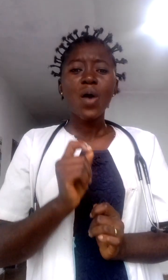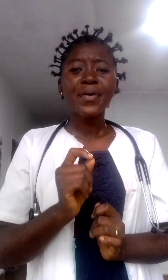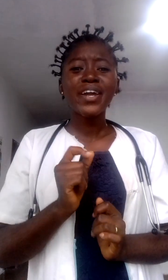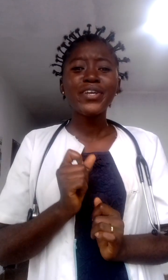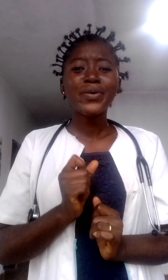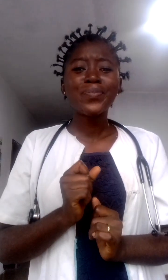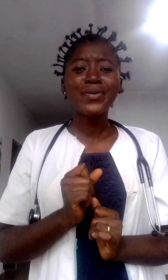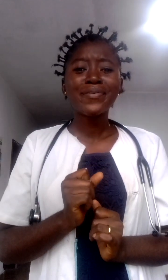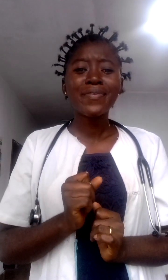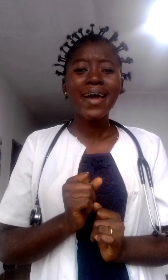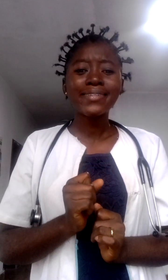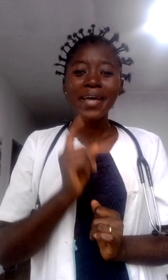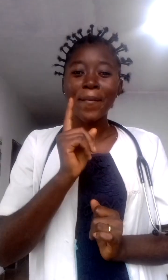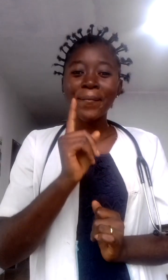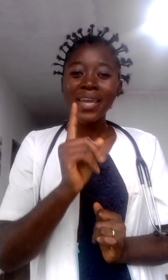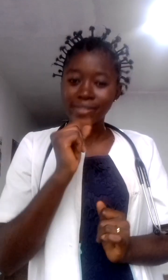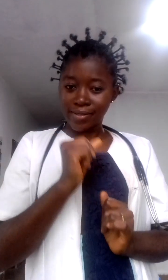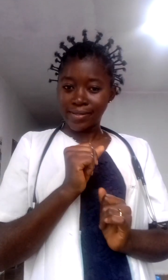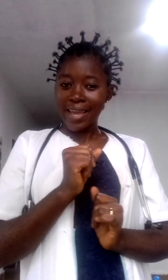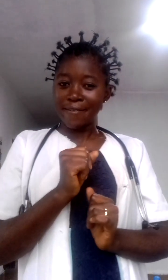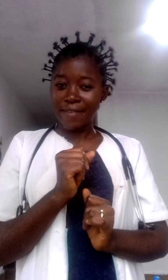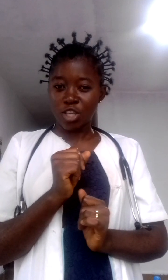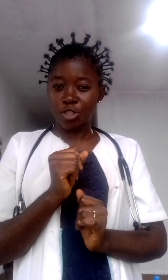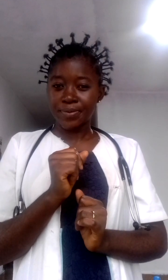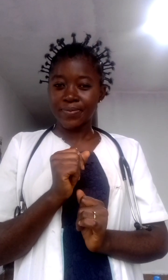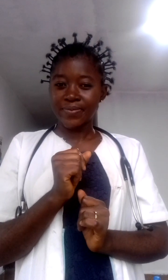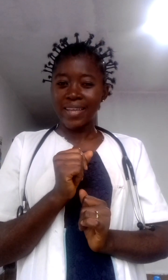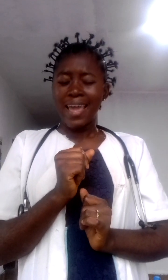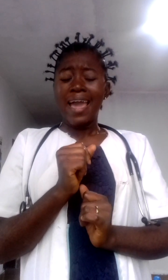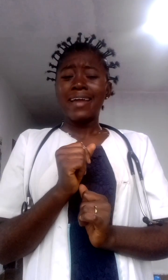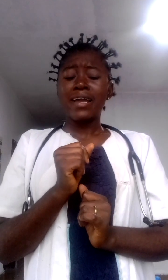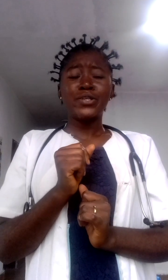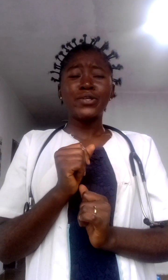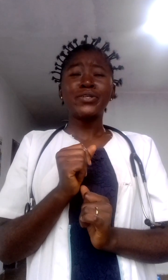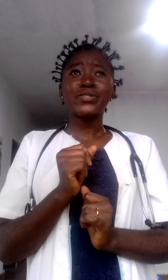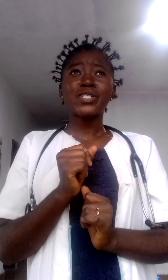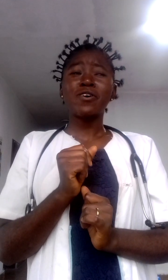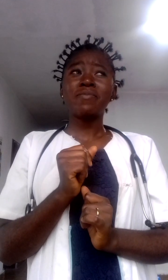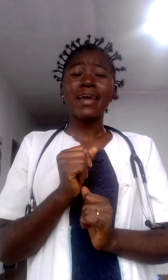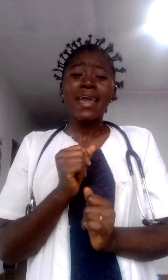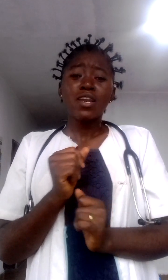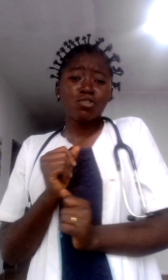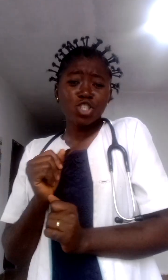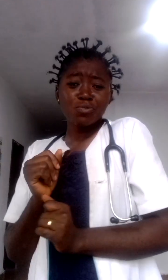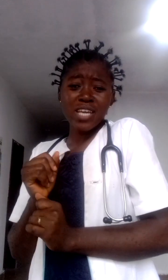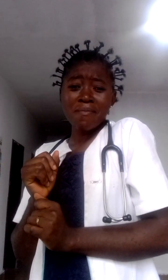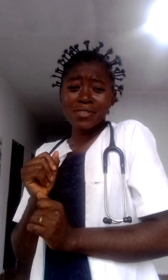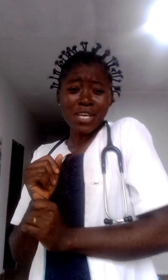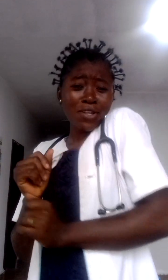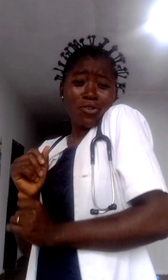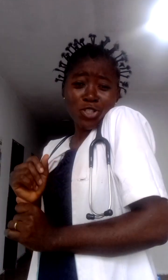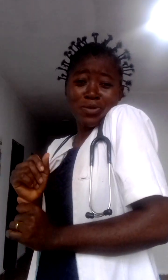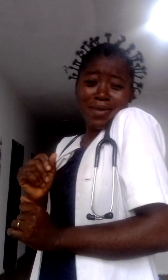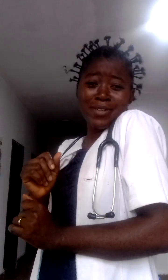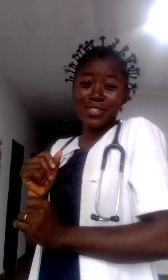How can you prevent measles infection? And some will be like, hey, not touch me again, measles, not touch me again, measles.